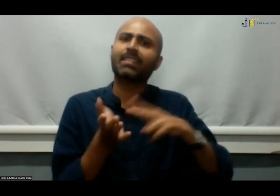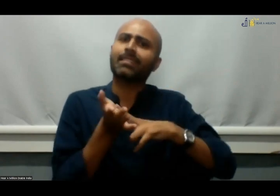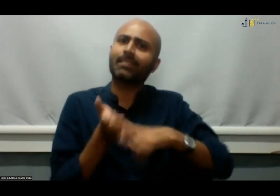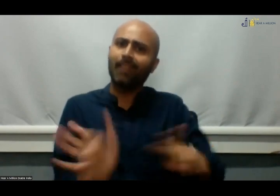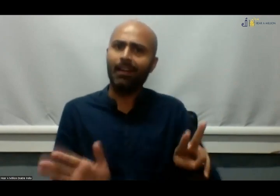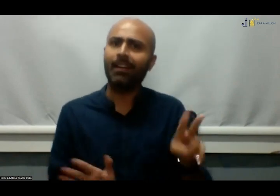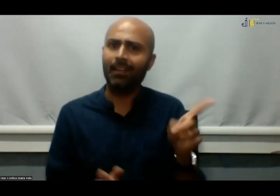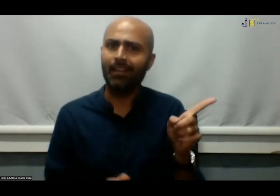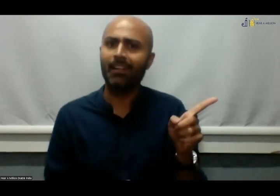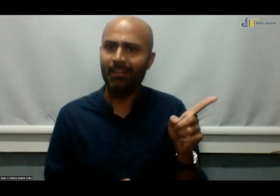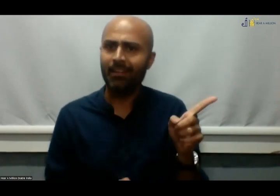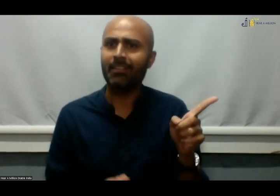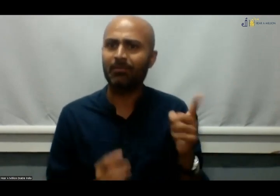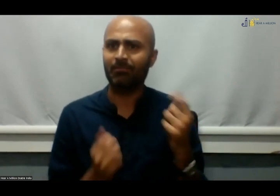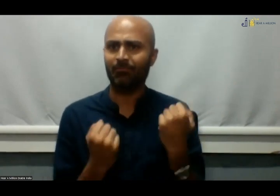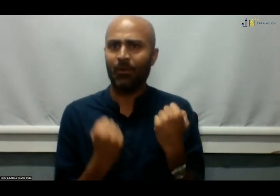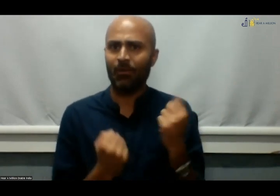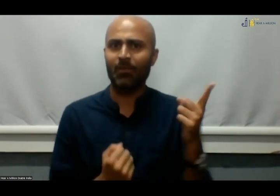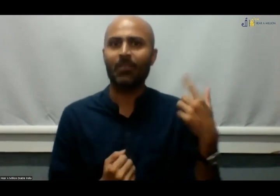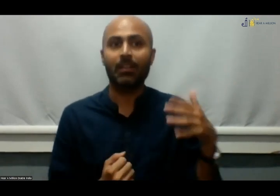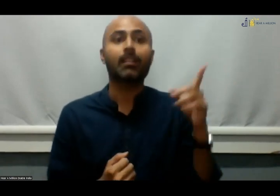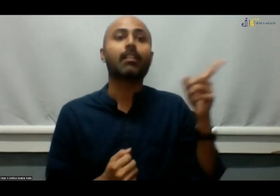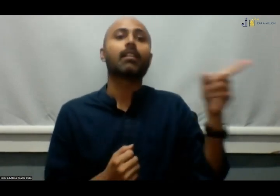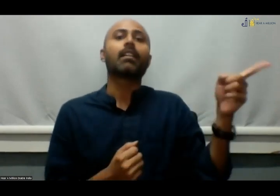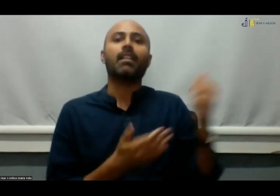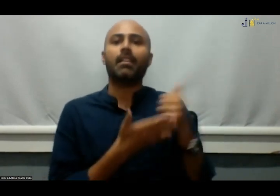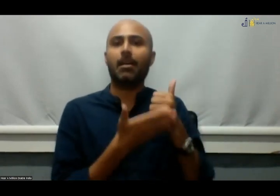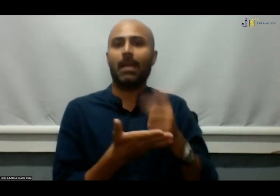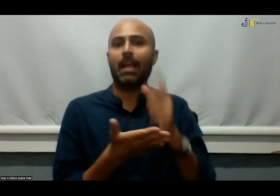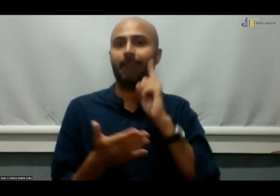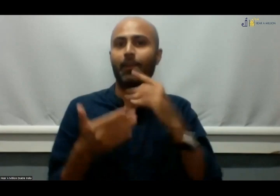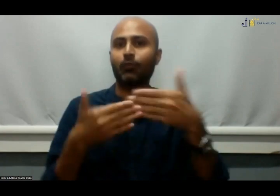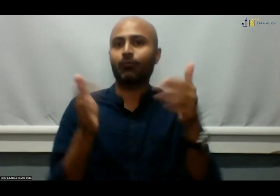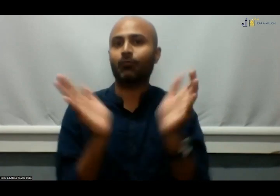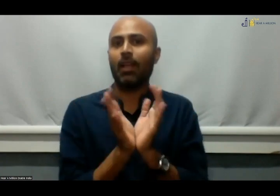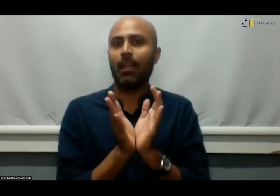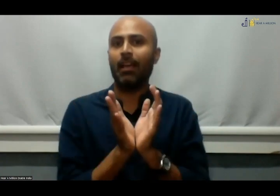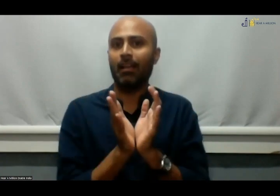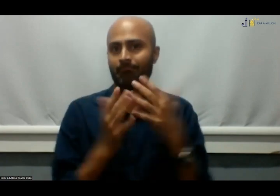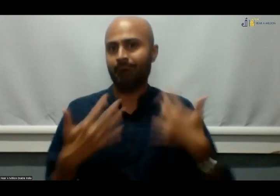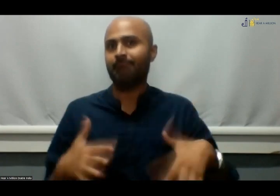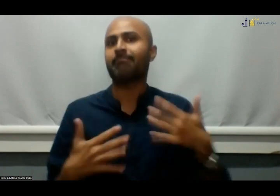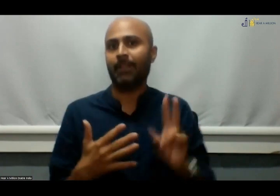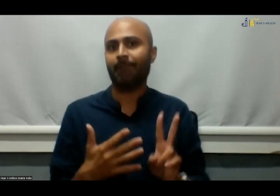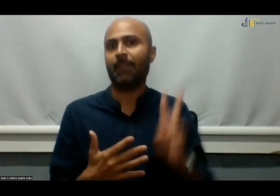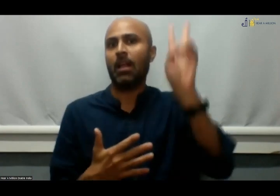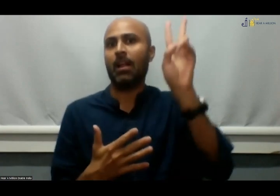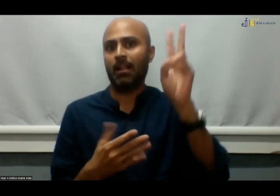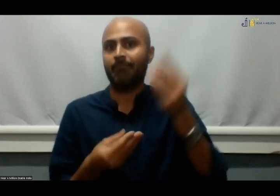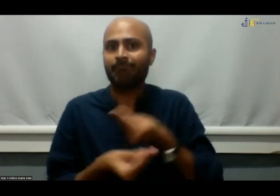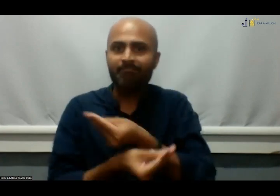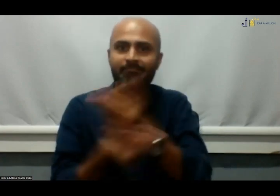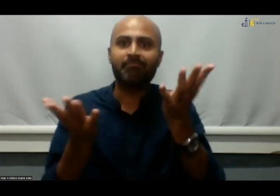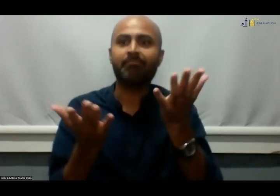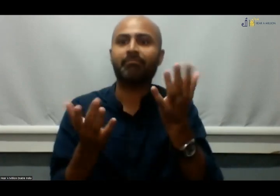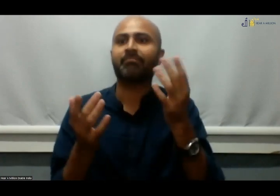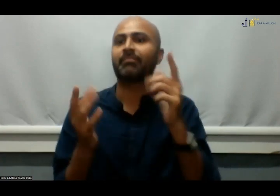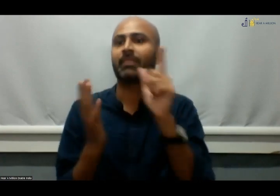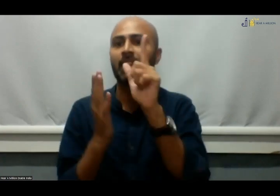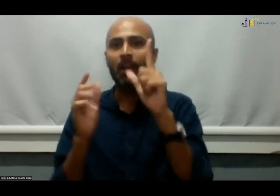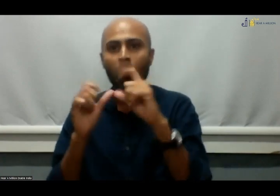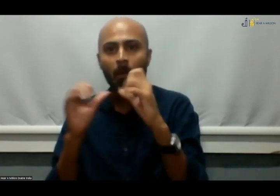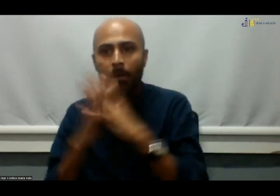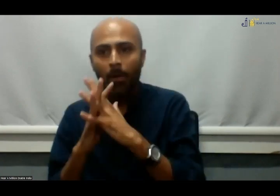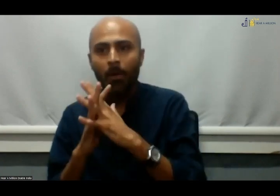was a leader, and she actually had the leadership skills, and she wanted to